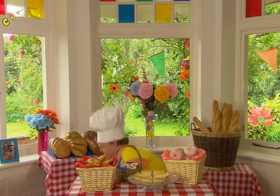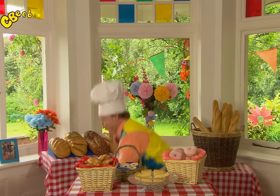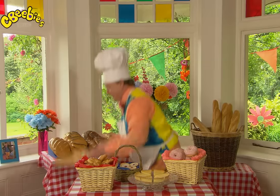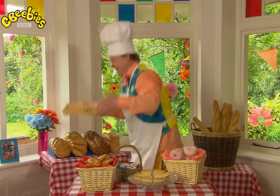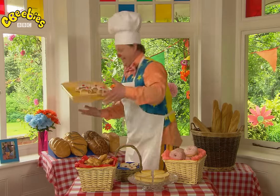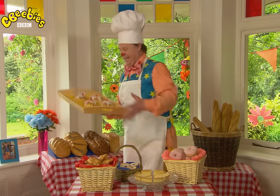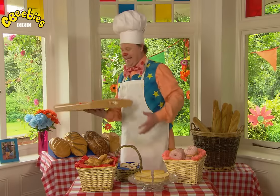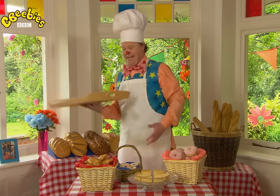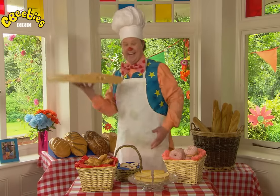Da-da-da-da!